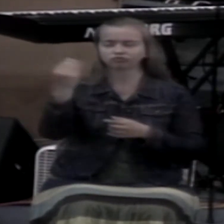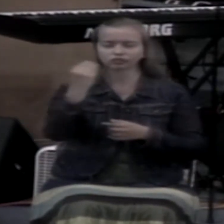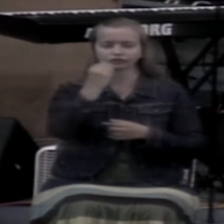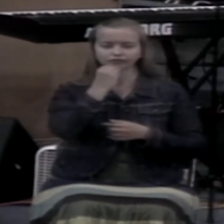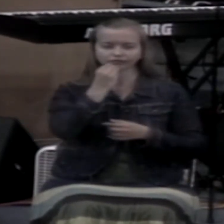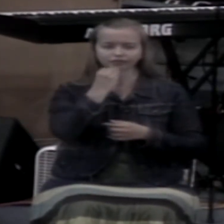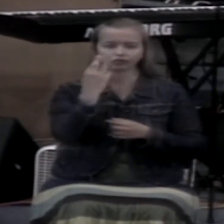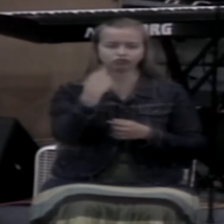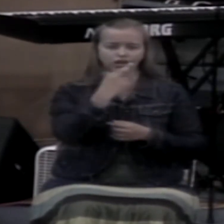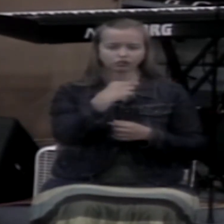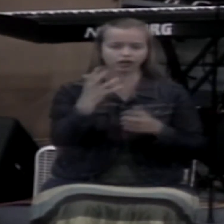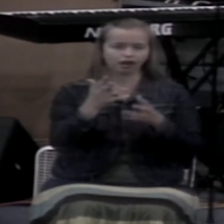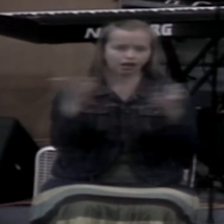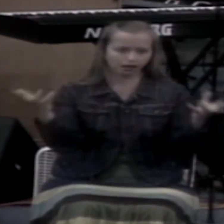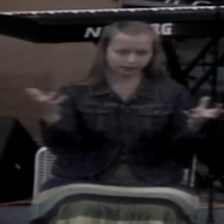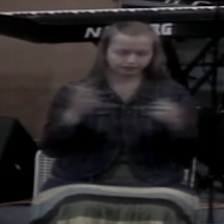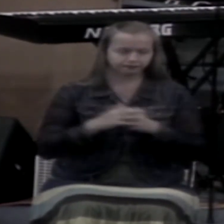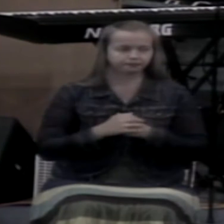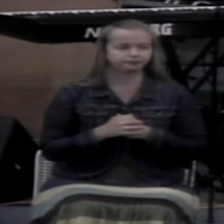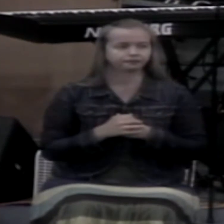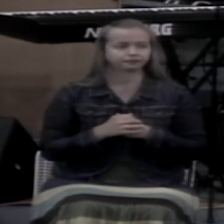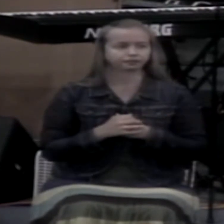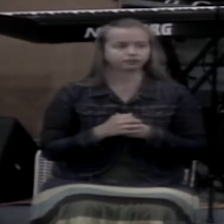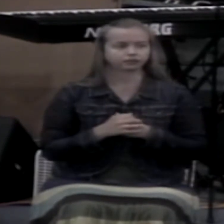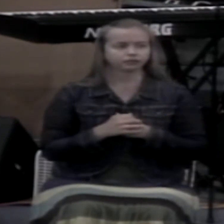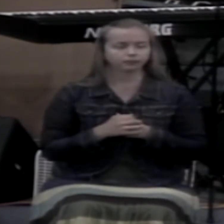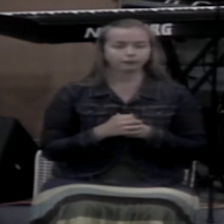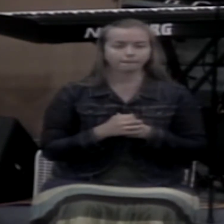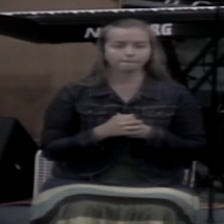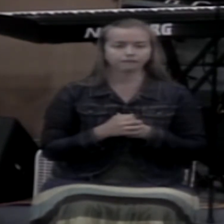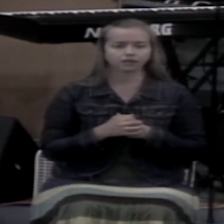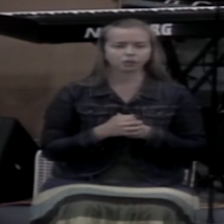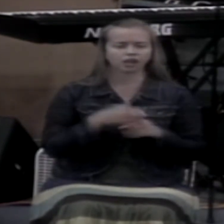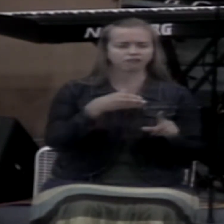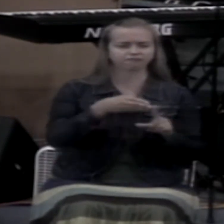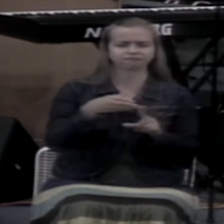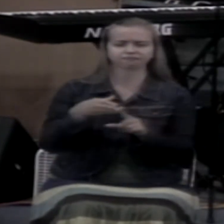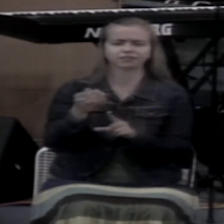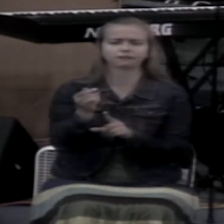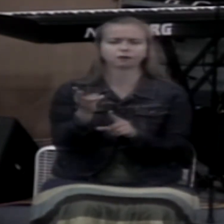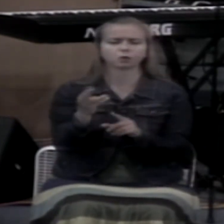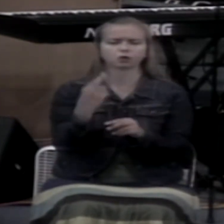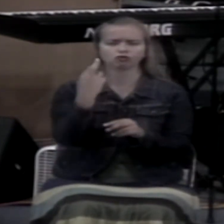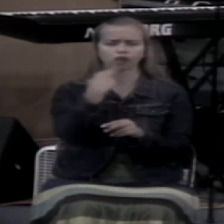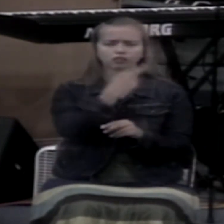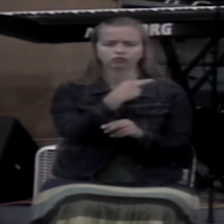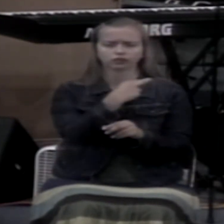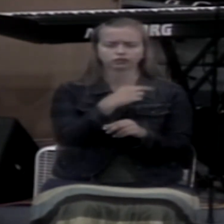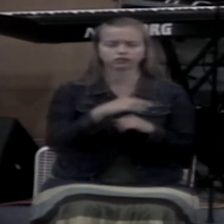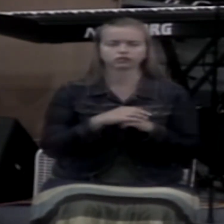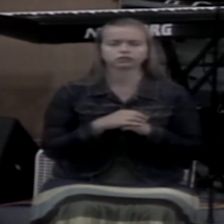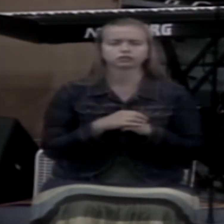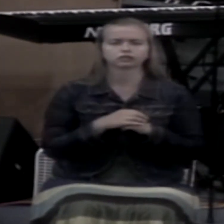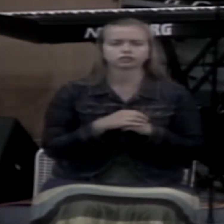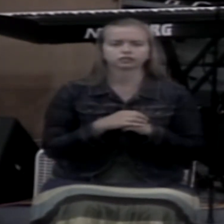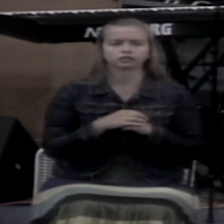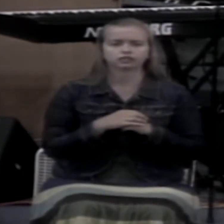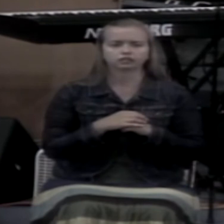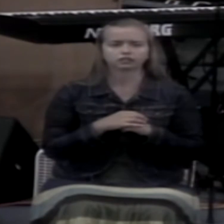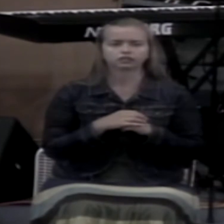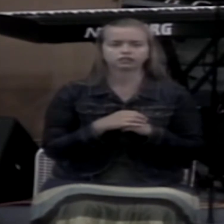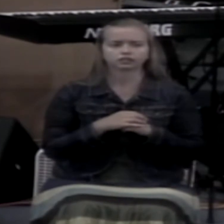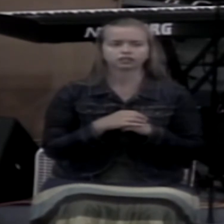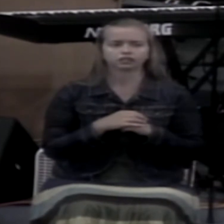there's certain restaurants that we go to more than others, but one comes to my mind, and there was a lady that came over,